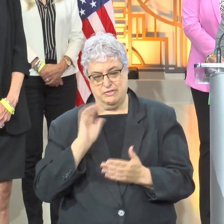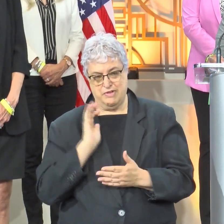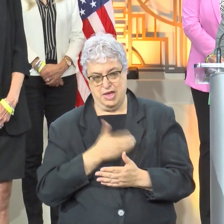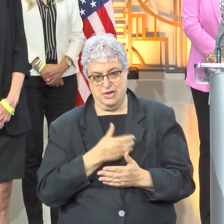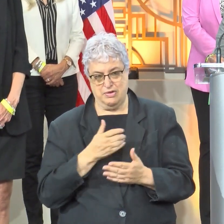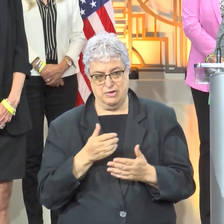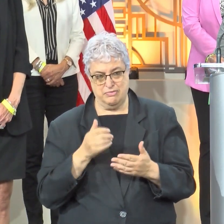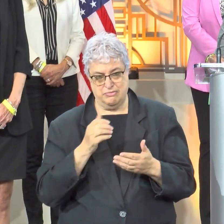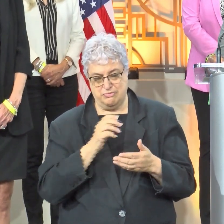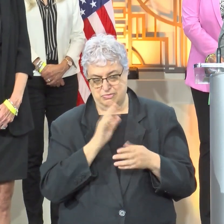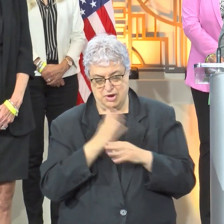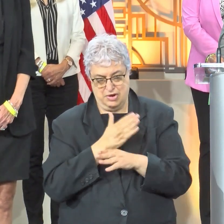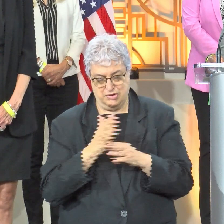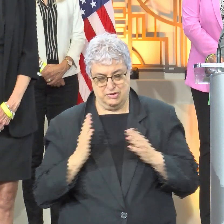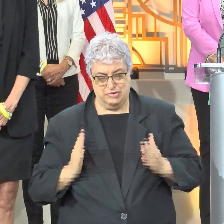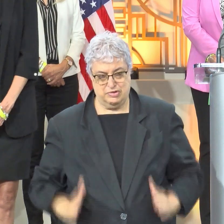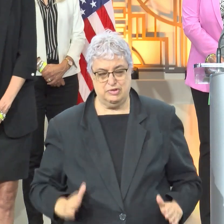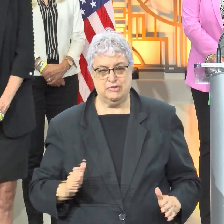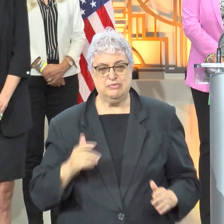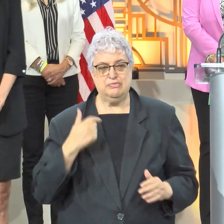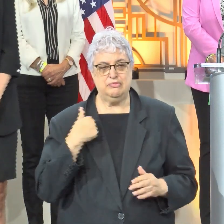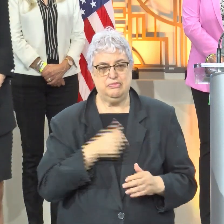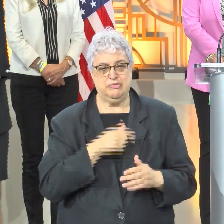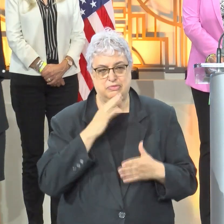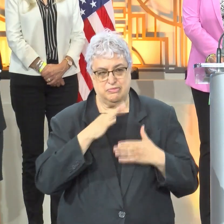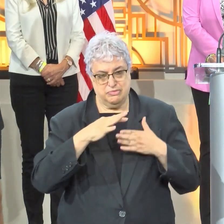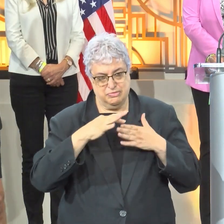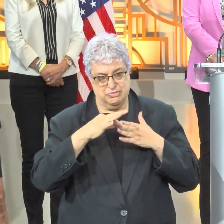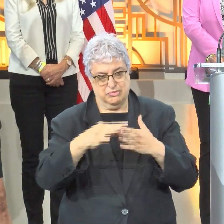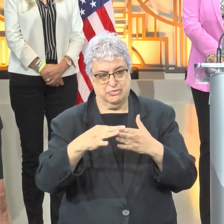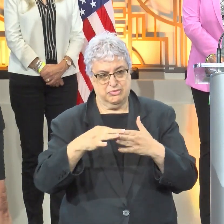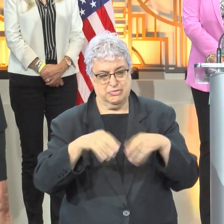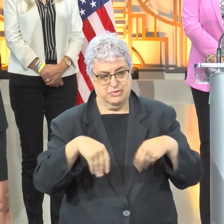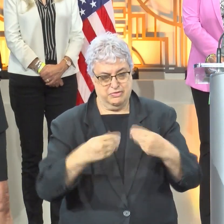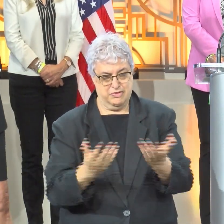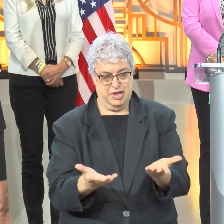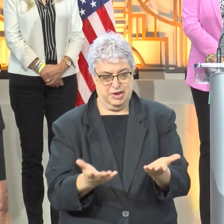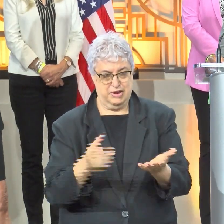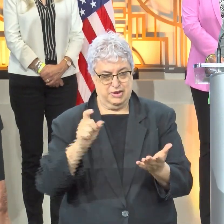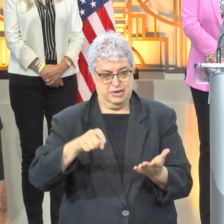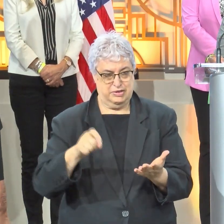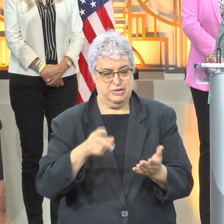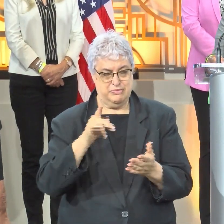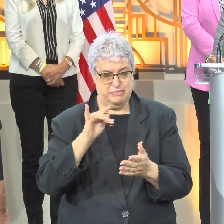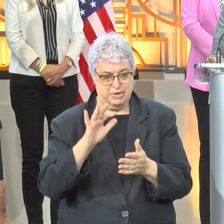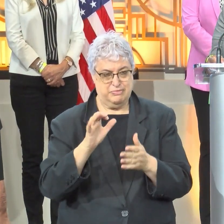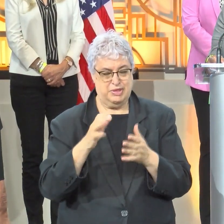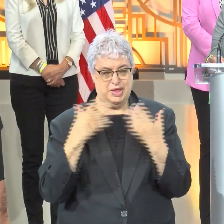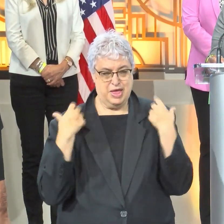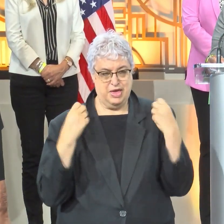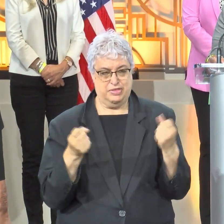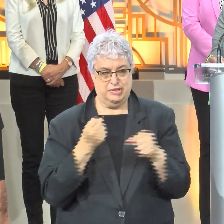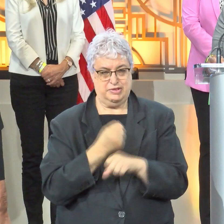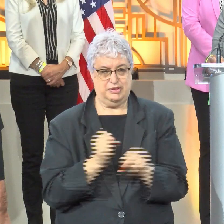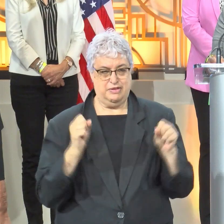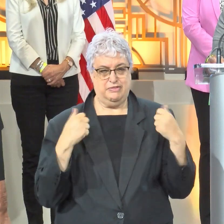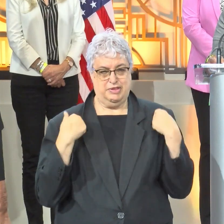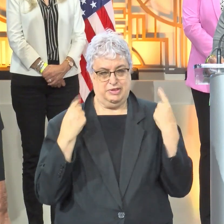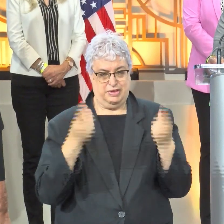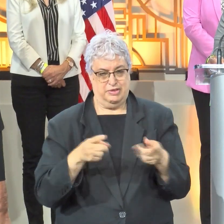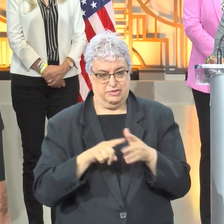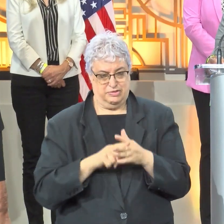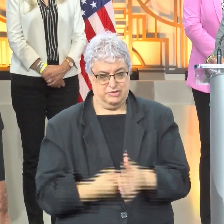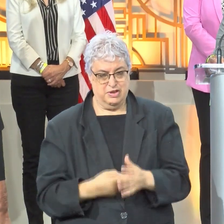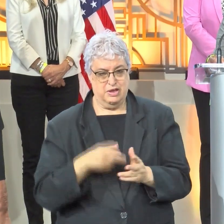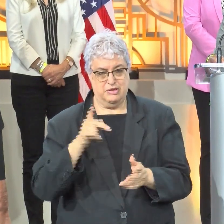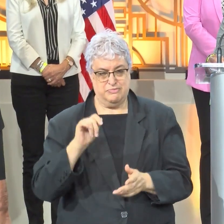issue. Our team has obviously been at the forefront of providing necessary public health and safety services since the onset